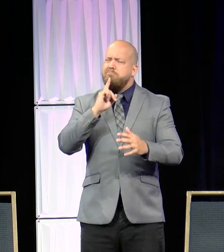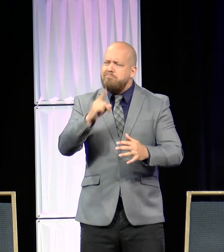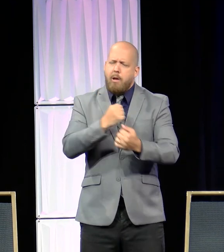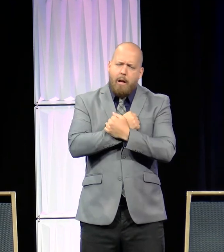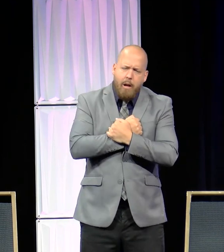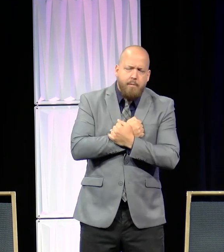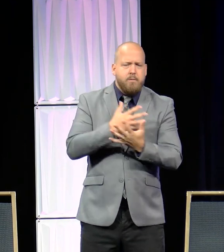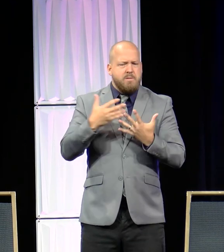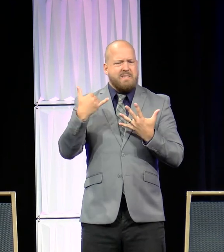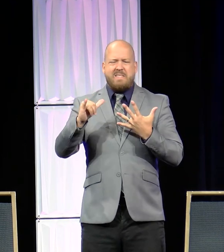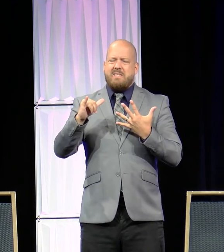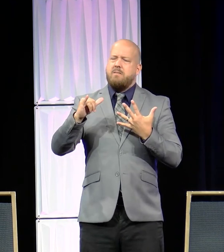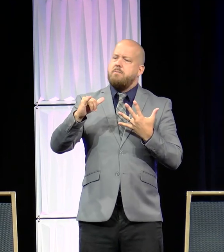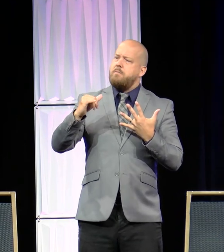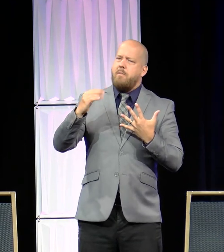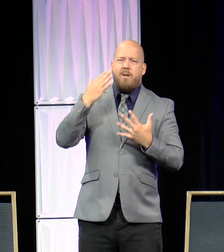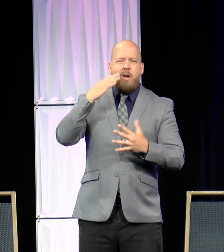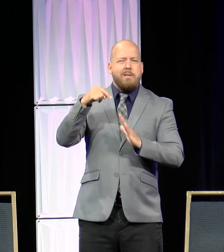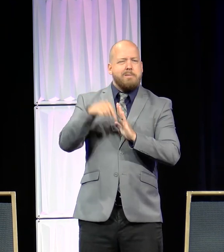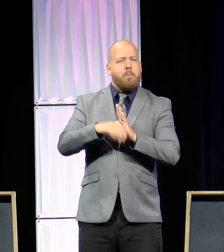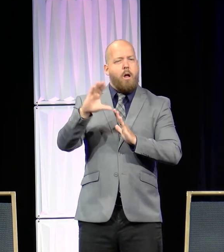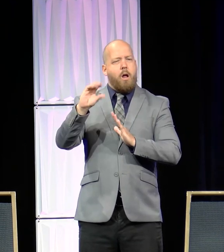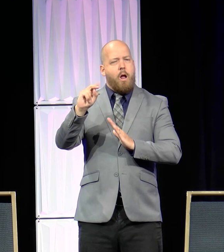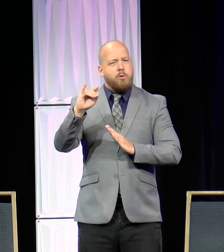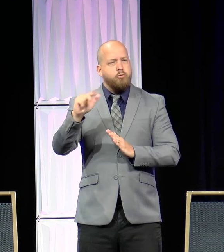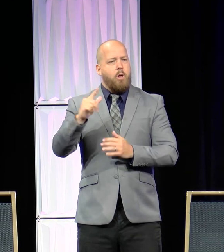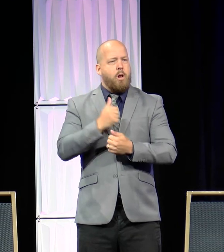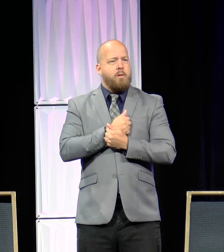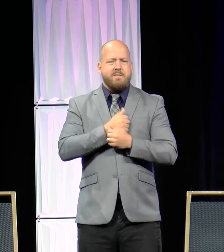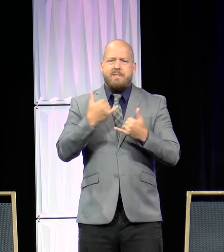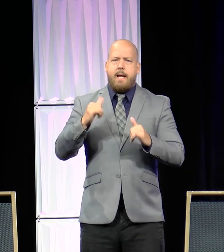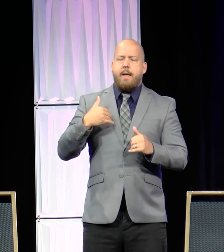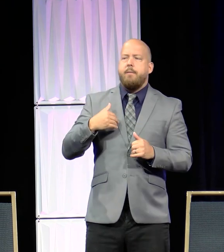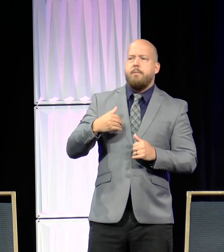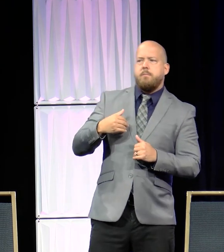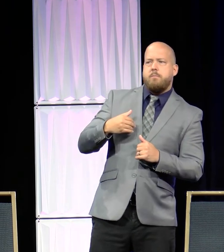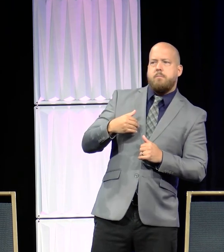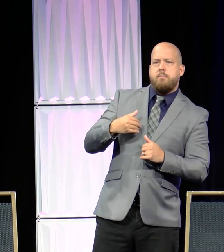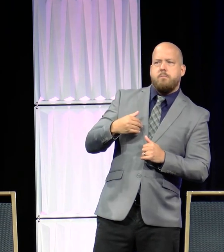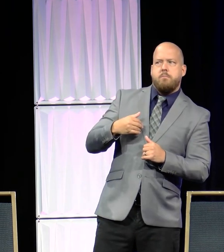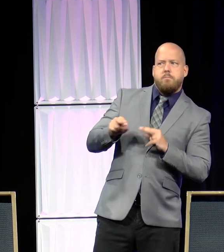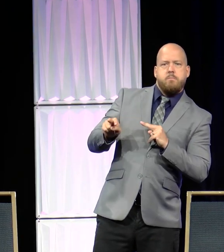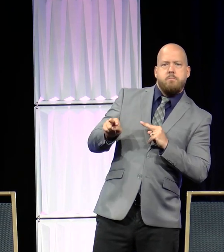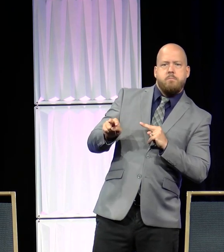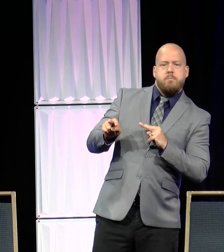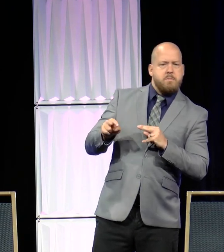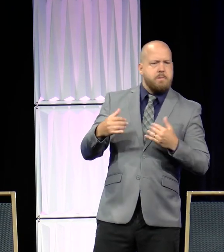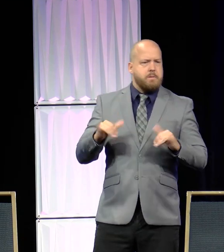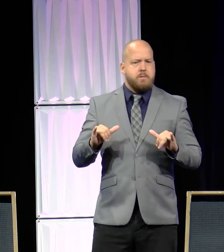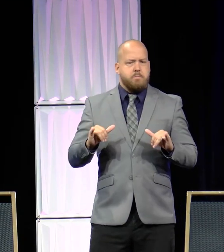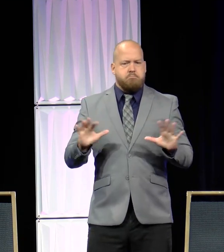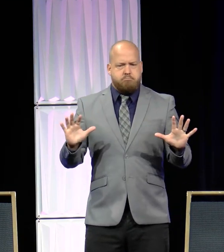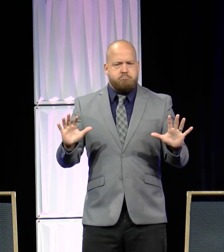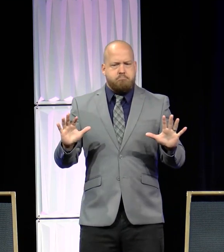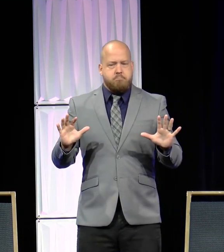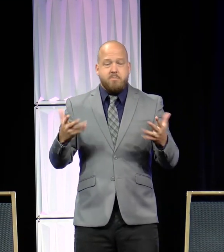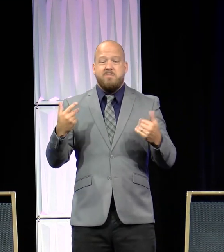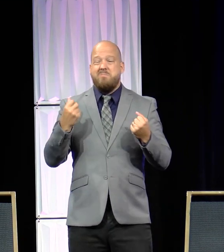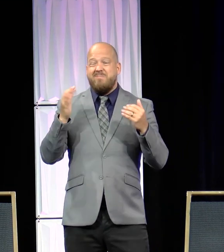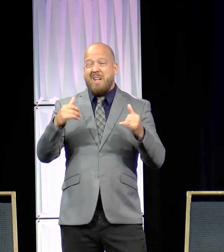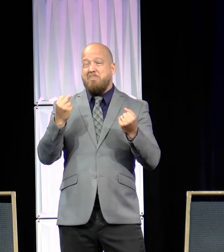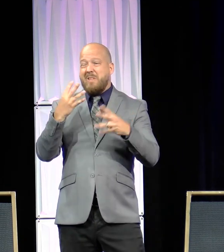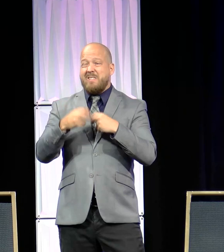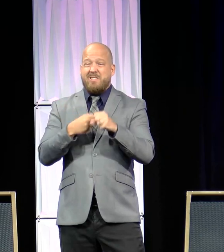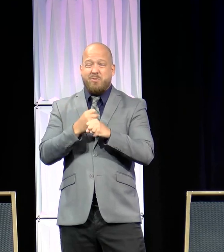I've seen that similar love, because I spent a lot of time with indigenous folks, Latinx folks, API folks. I've